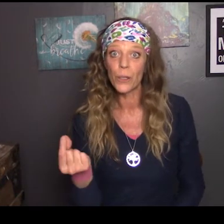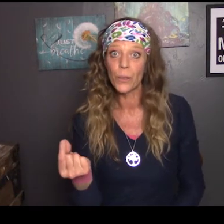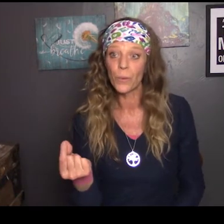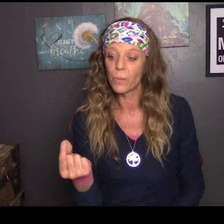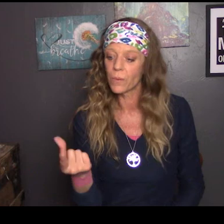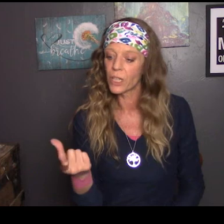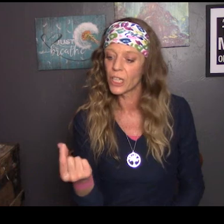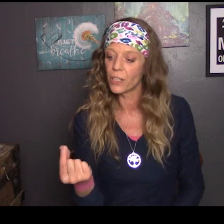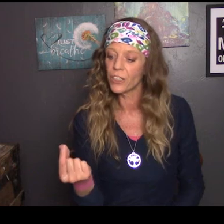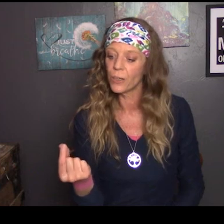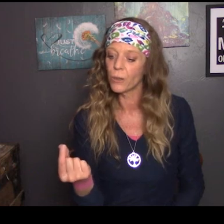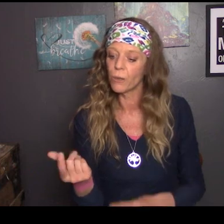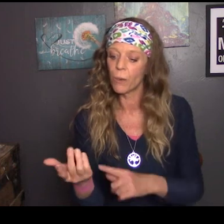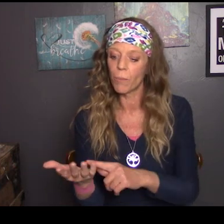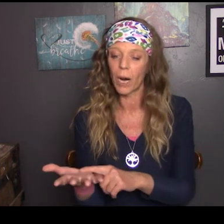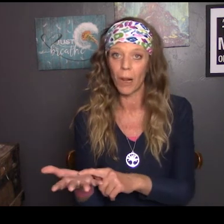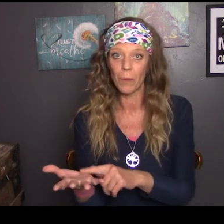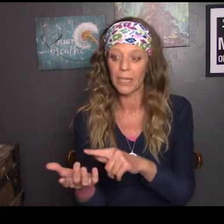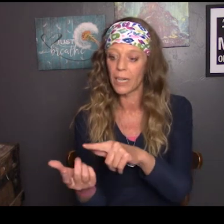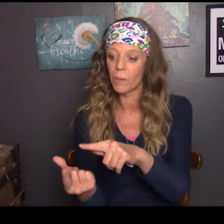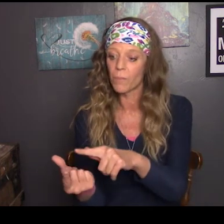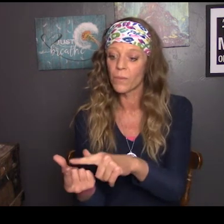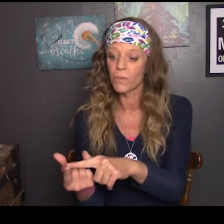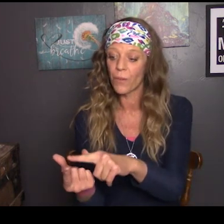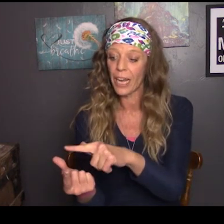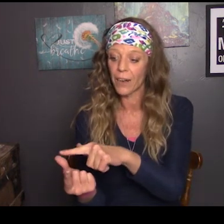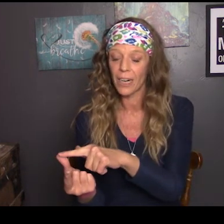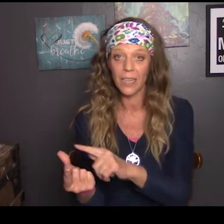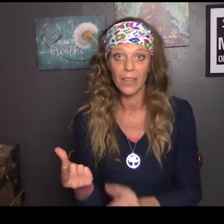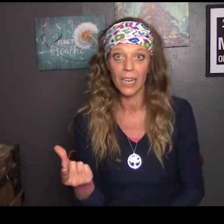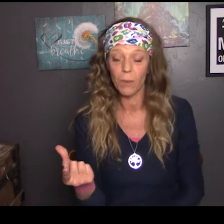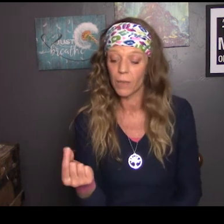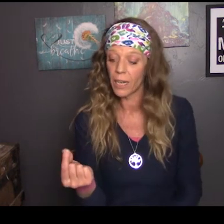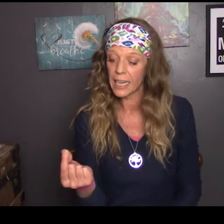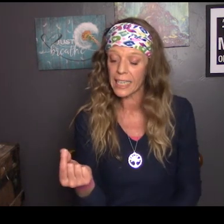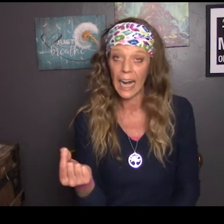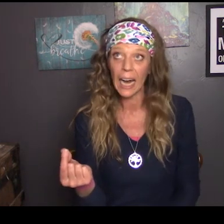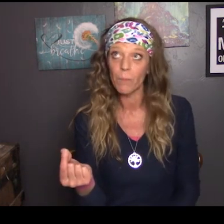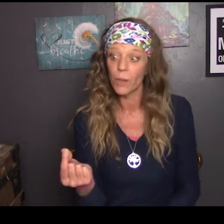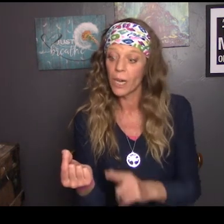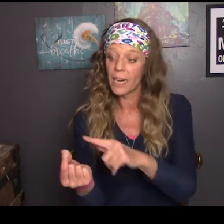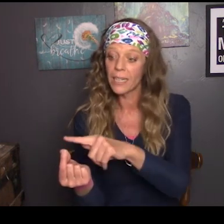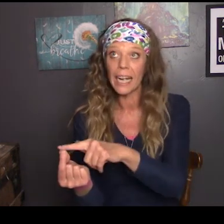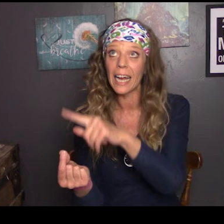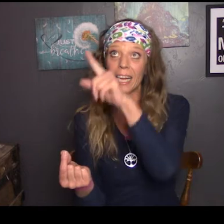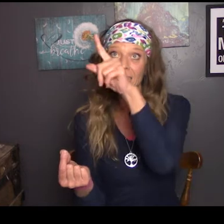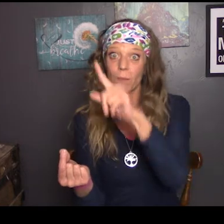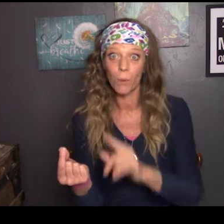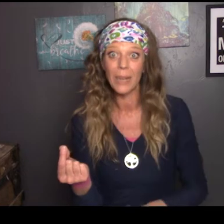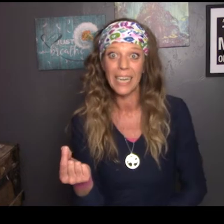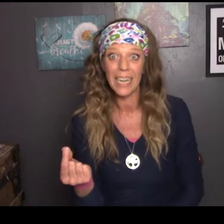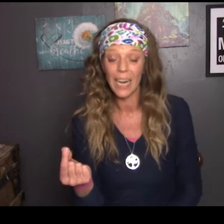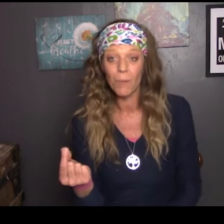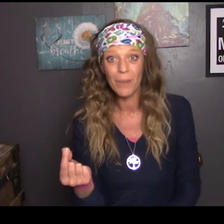Do, palm is up, finger and thumb tap, the end pointing up